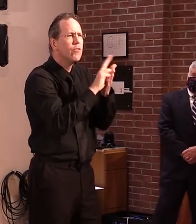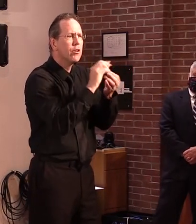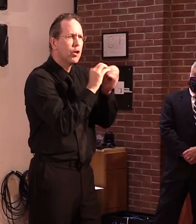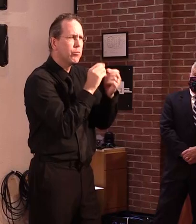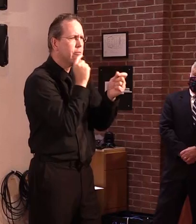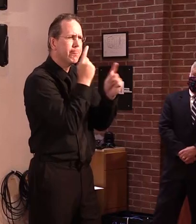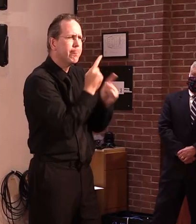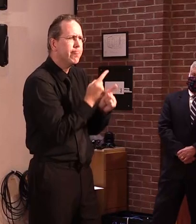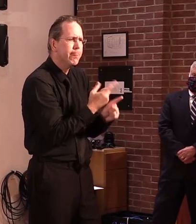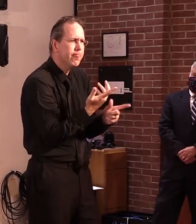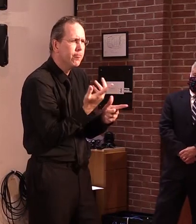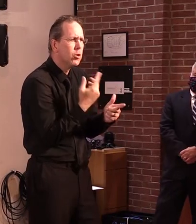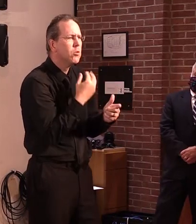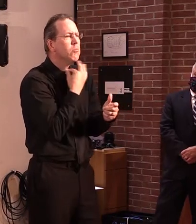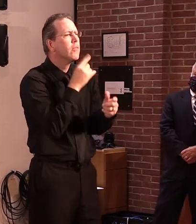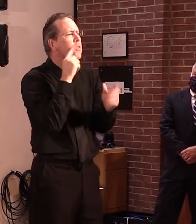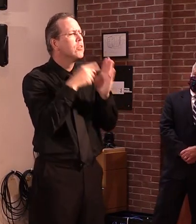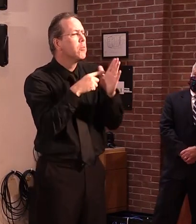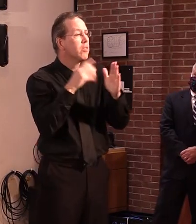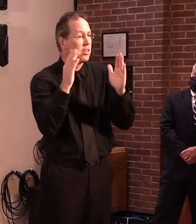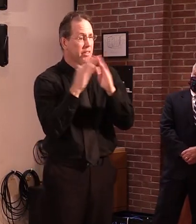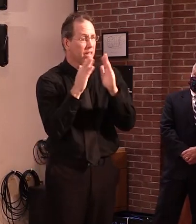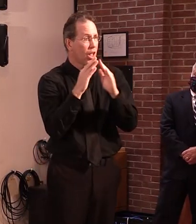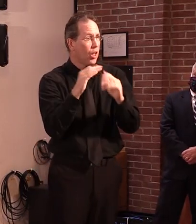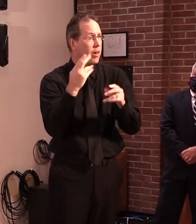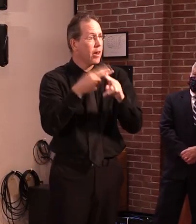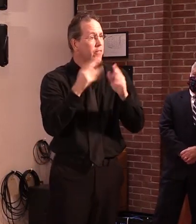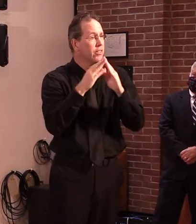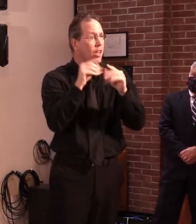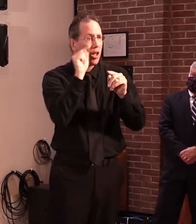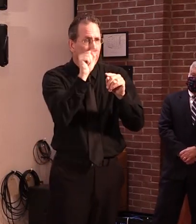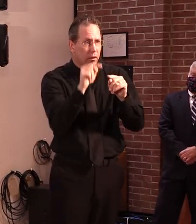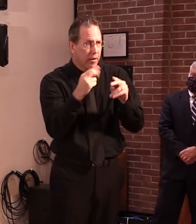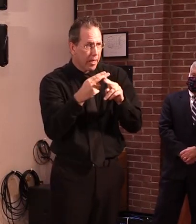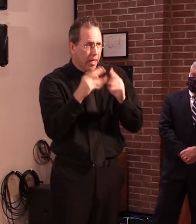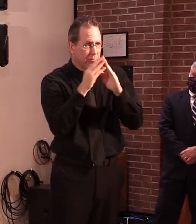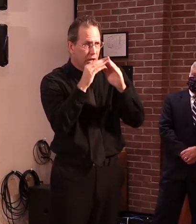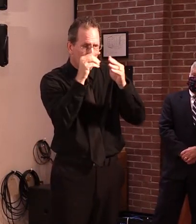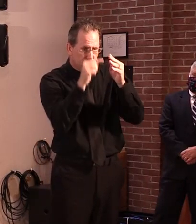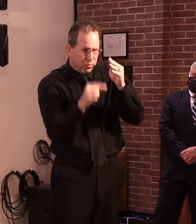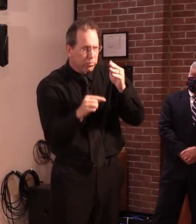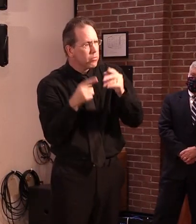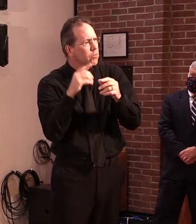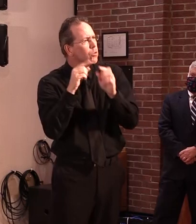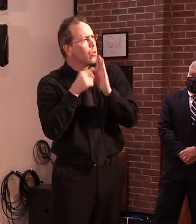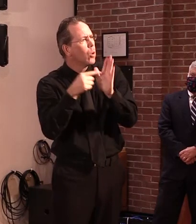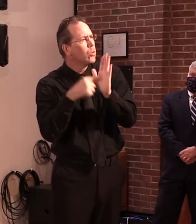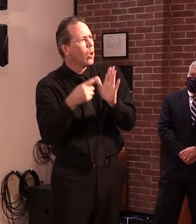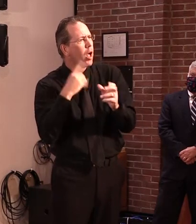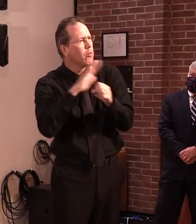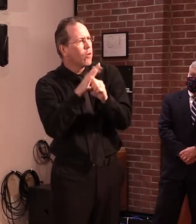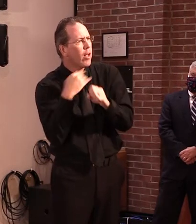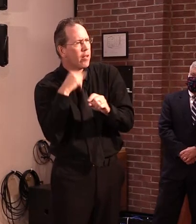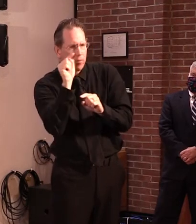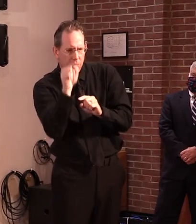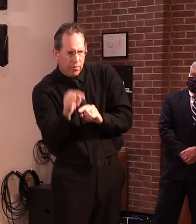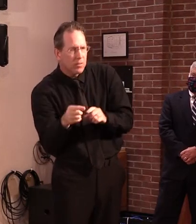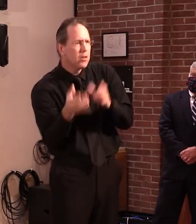if those are going to be a regular presentation each week, as we suggested last time or